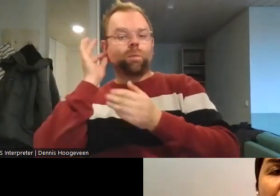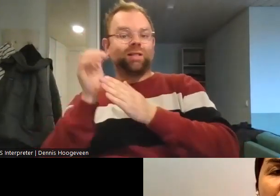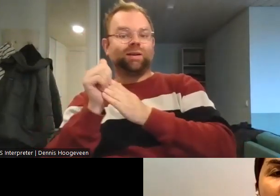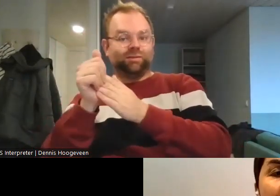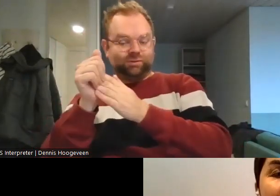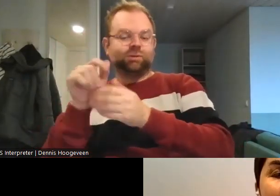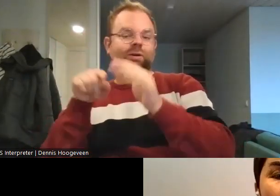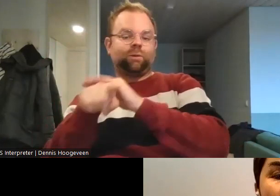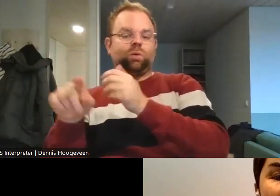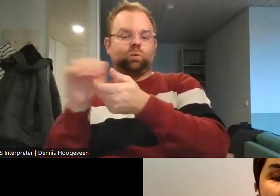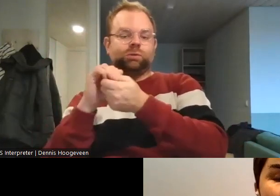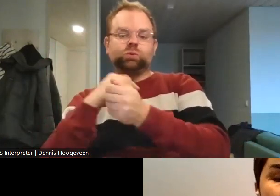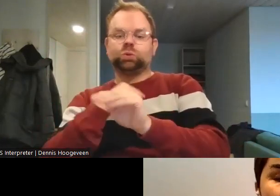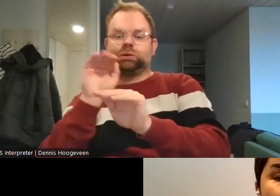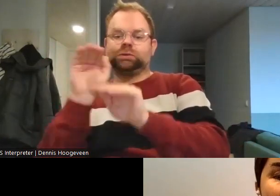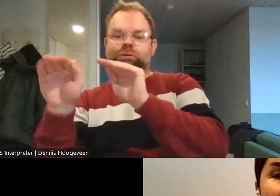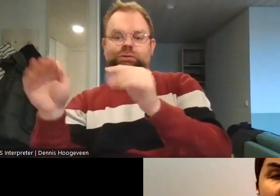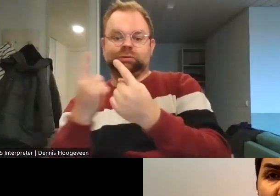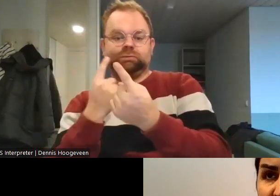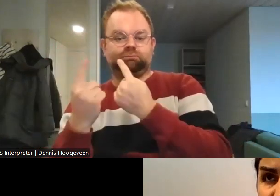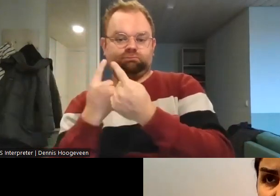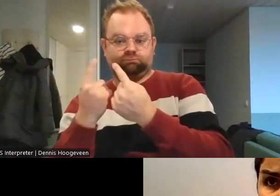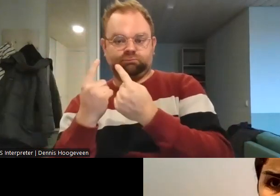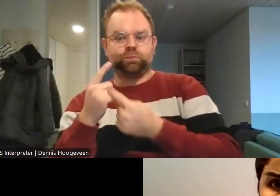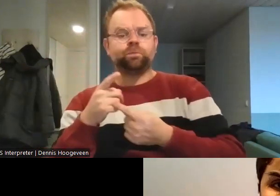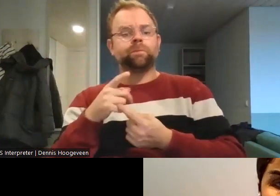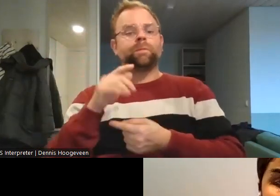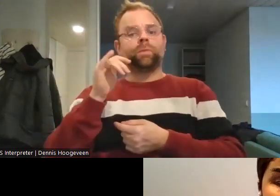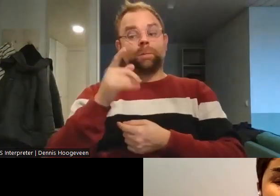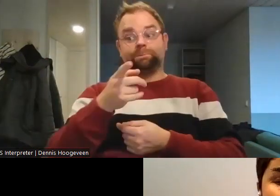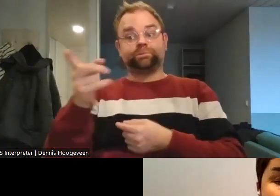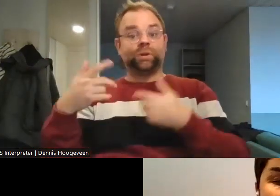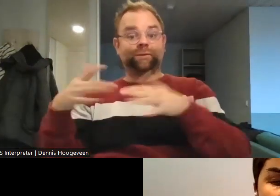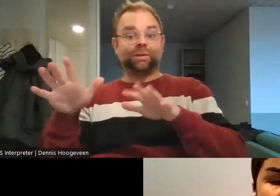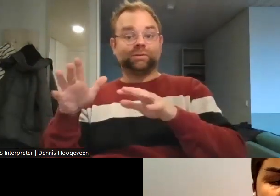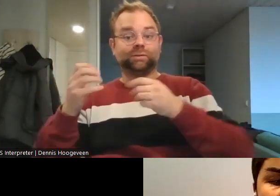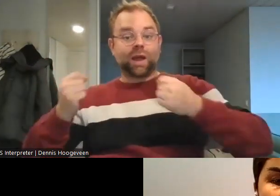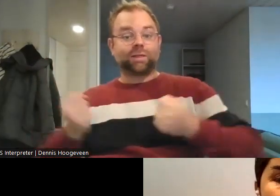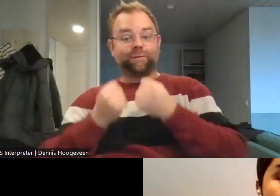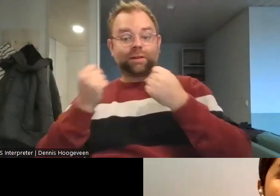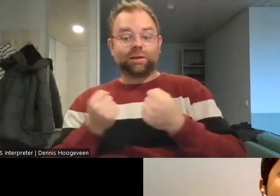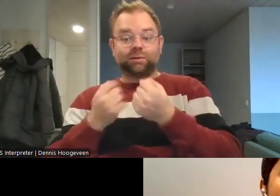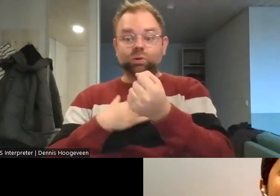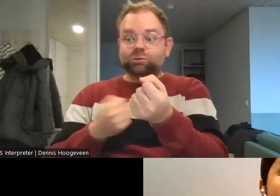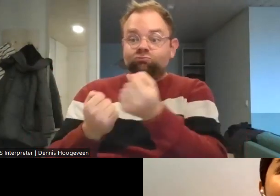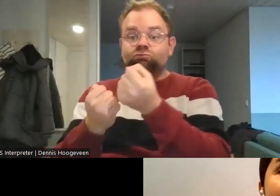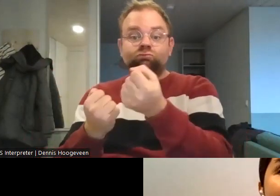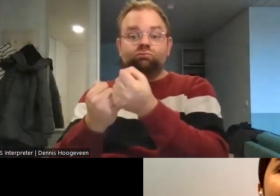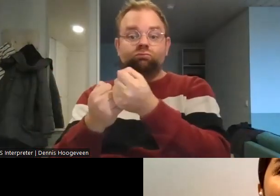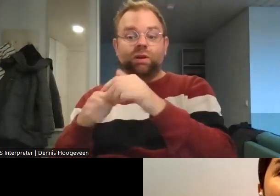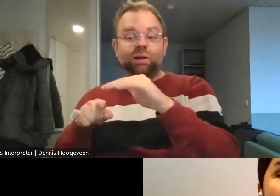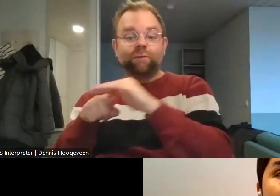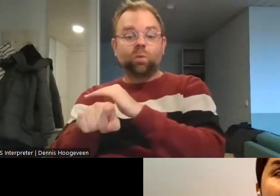those measures are being inclusive and accessible to women with disabilities. At the same time,